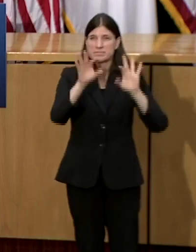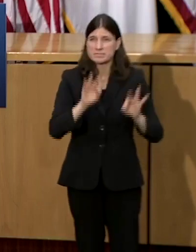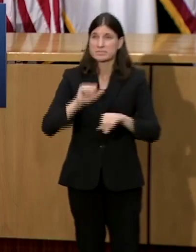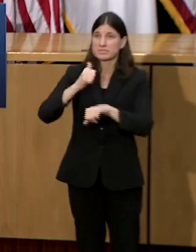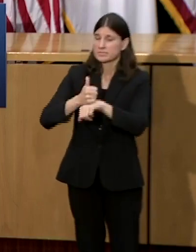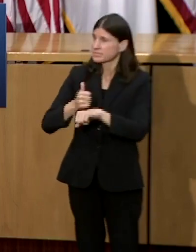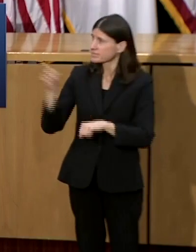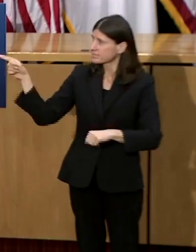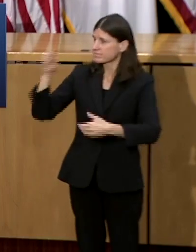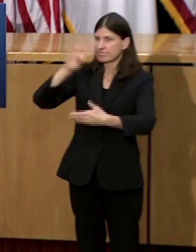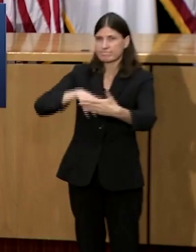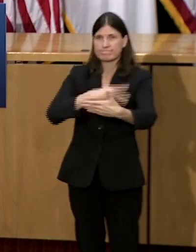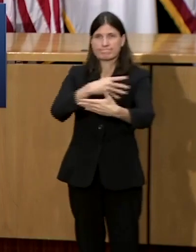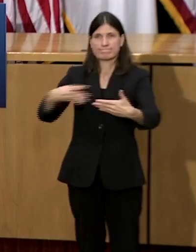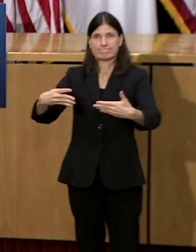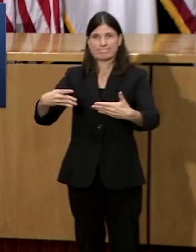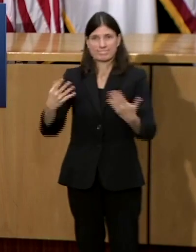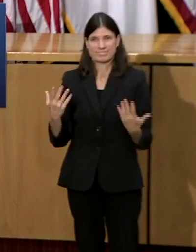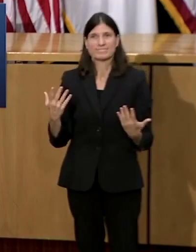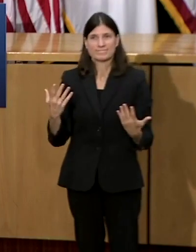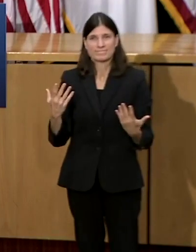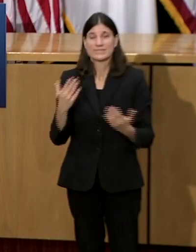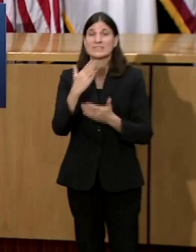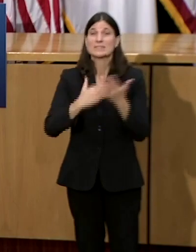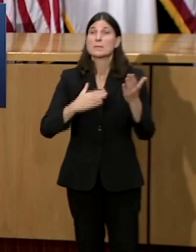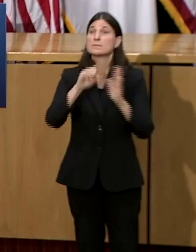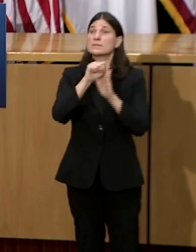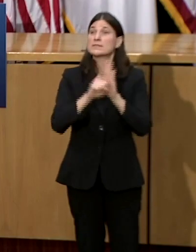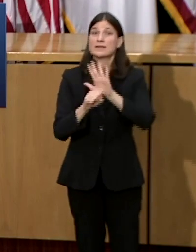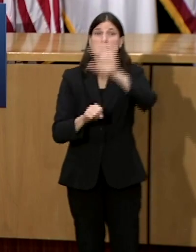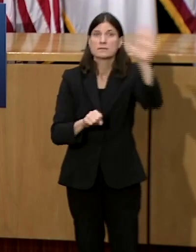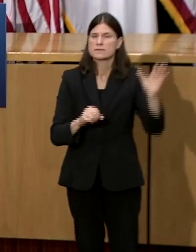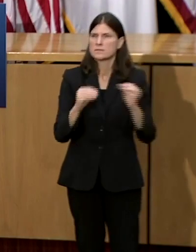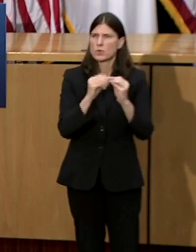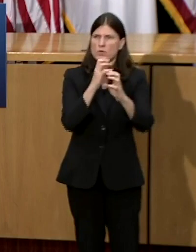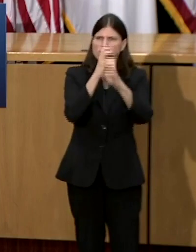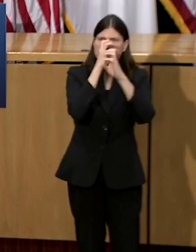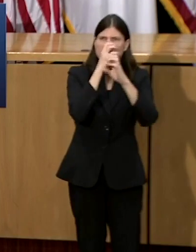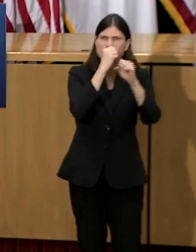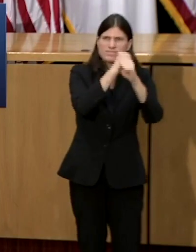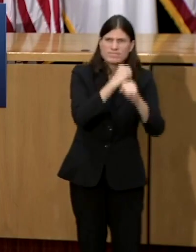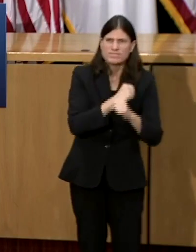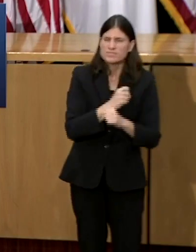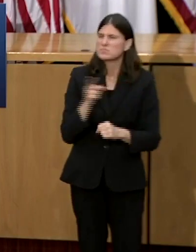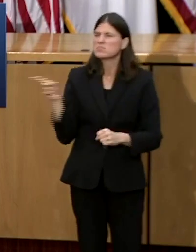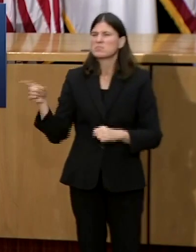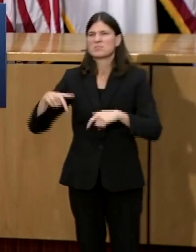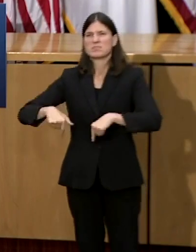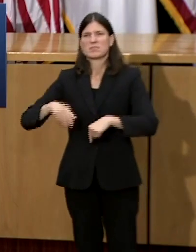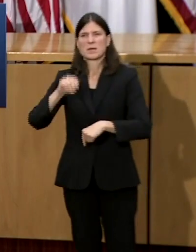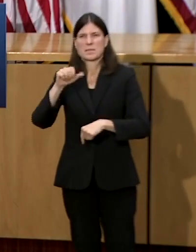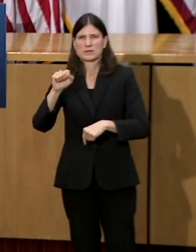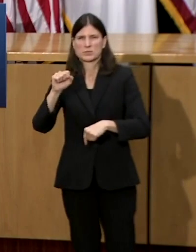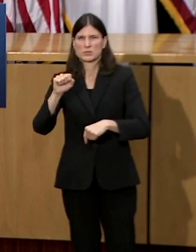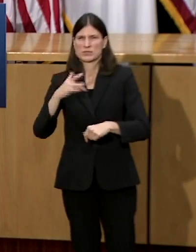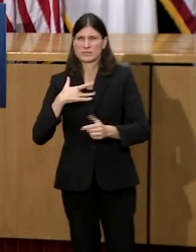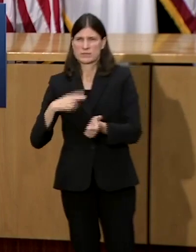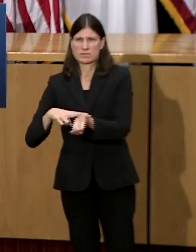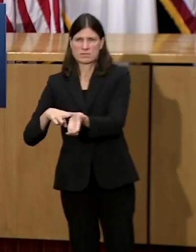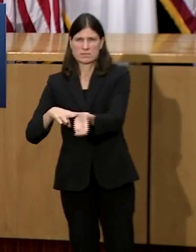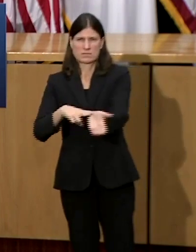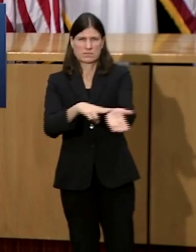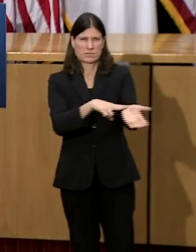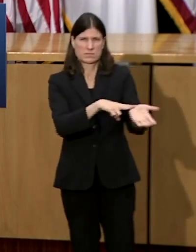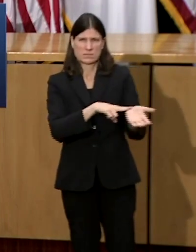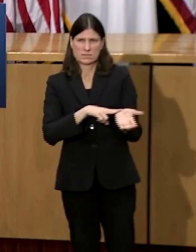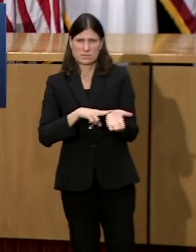to be used to determine whether a community is in step 1 of phase 3 or step 2. Communities currently in step 1 of